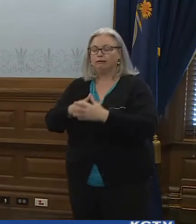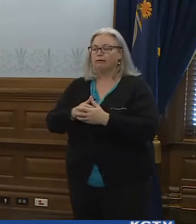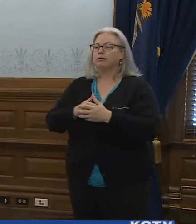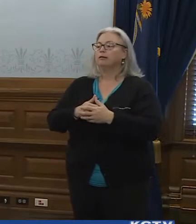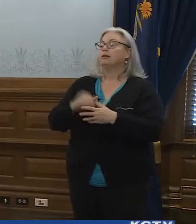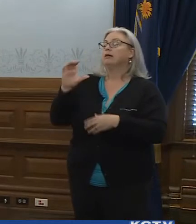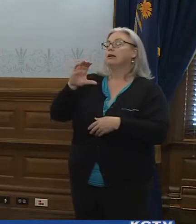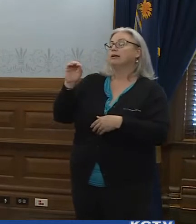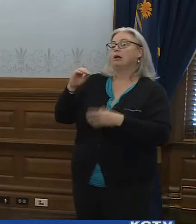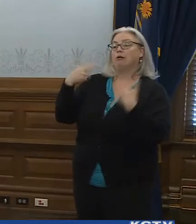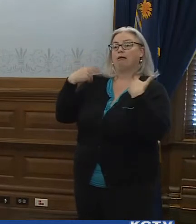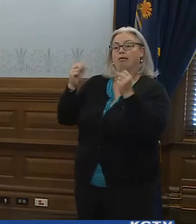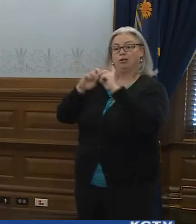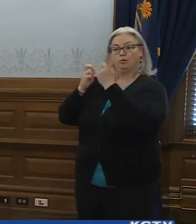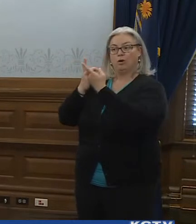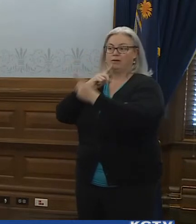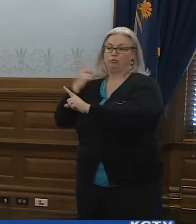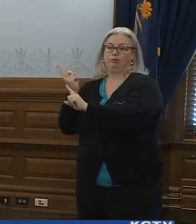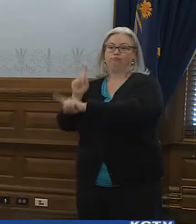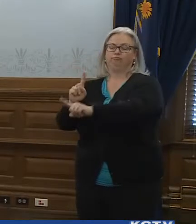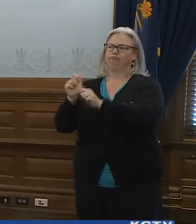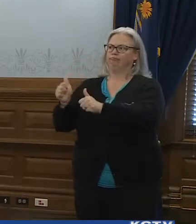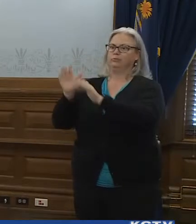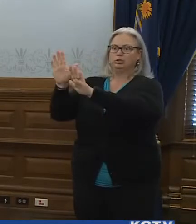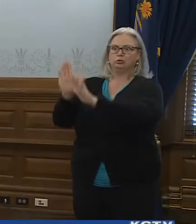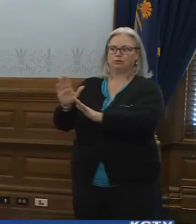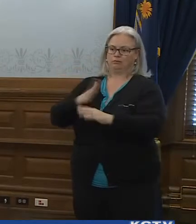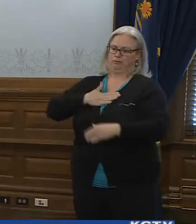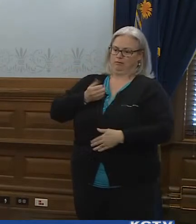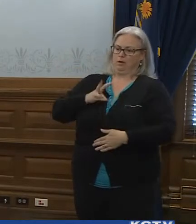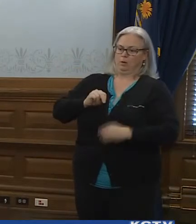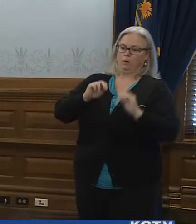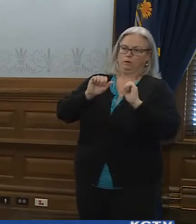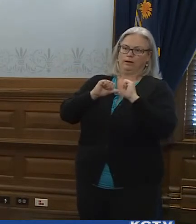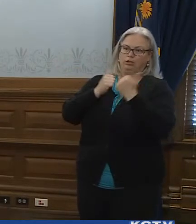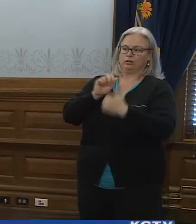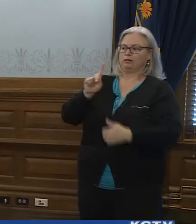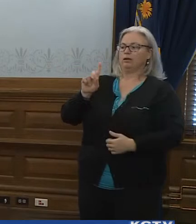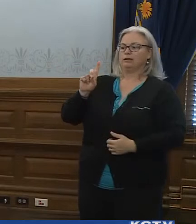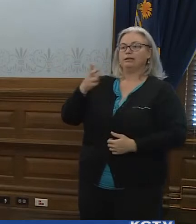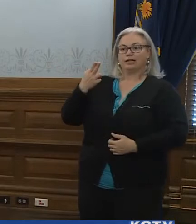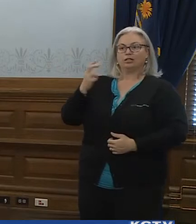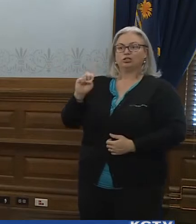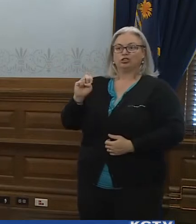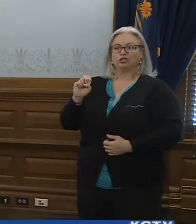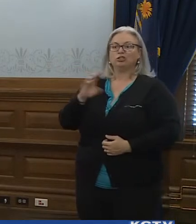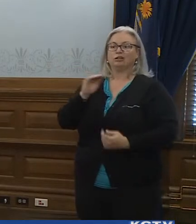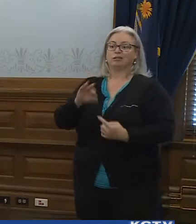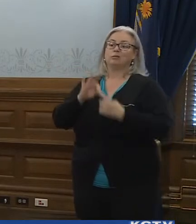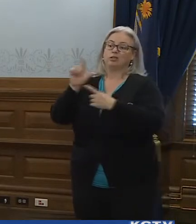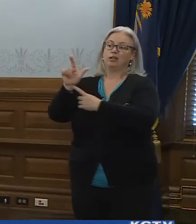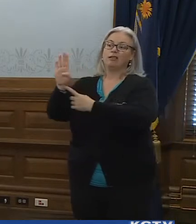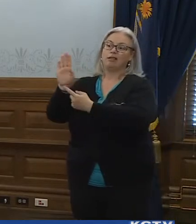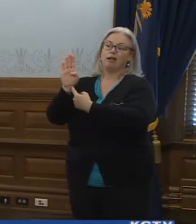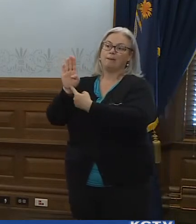The county health department responded terrifically, as did my own agency, KDHE, and especially the